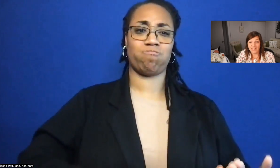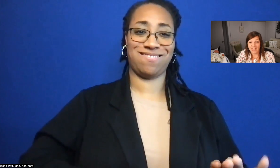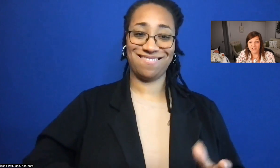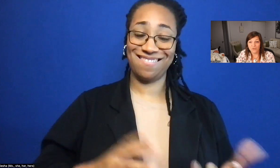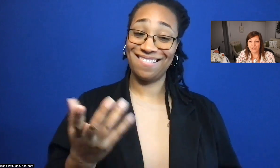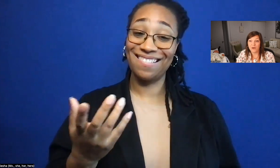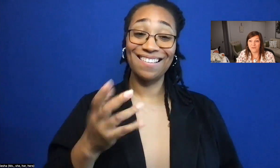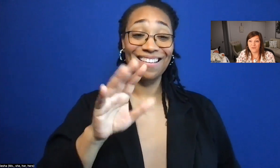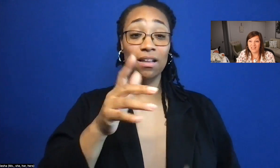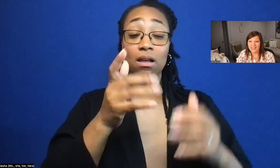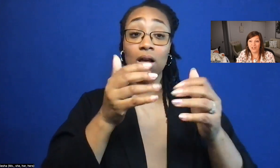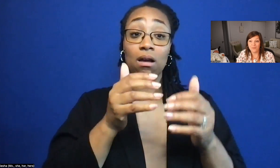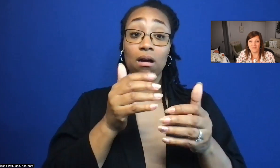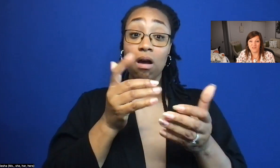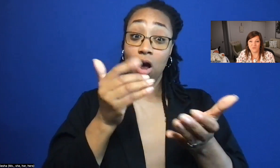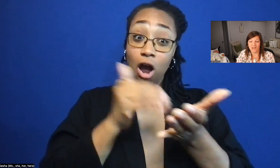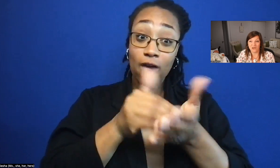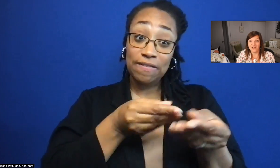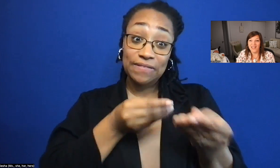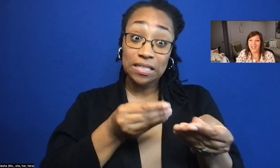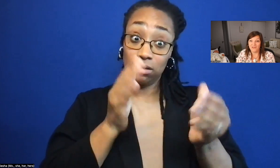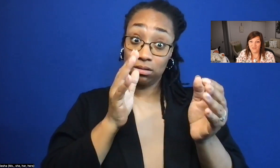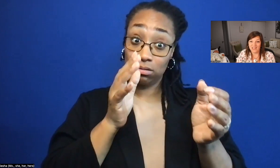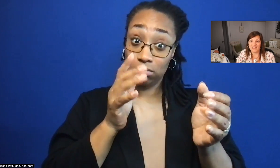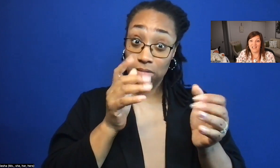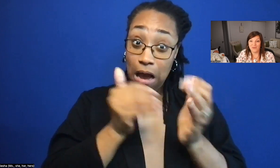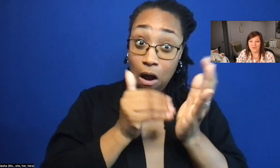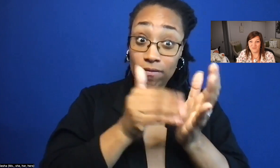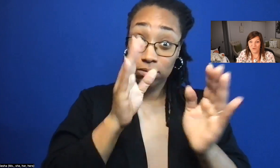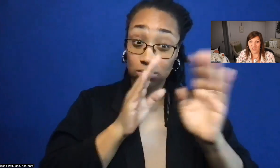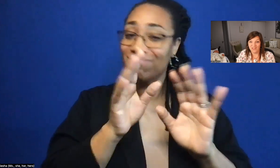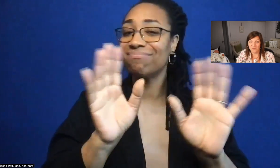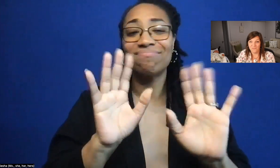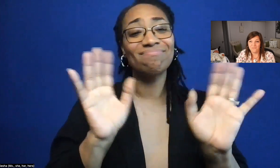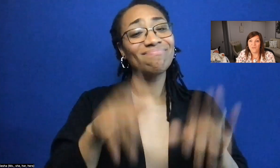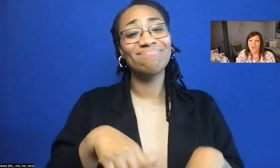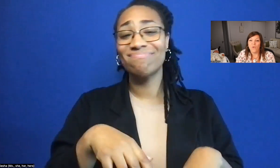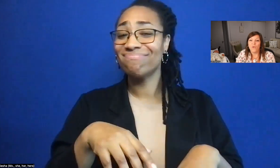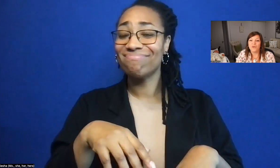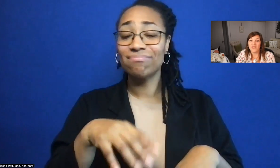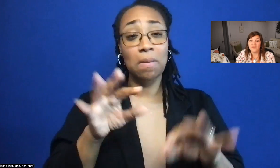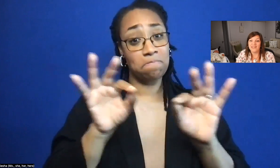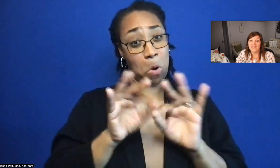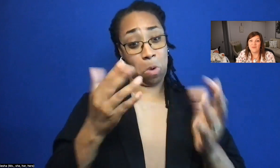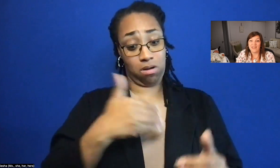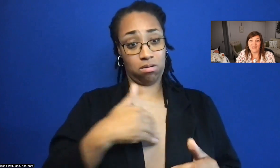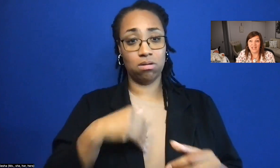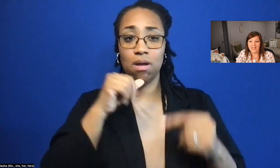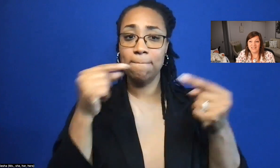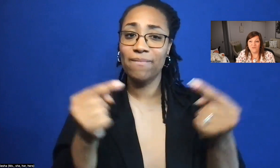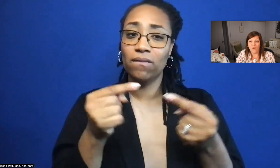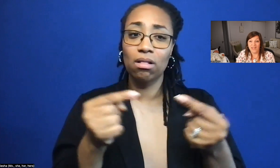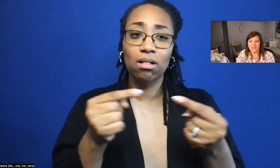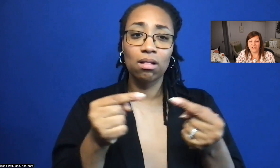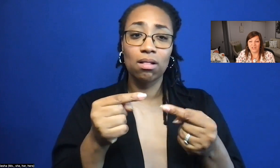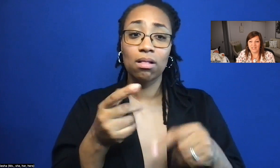pain-free latch where you are feeling your baby swallow and feeling like milk is moving, where your baby is making lots